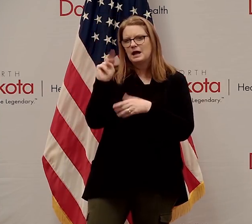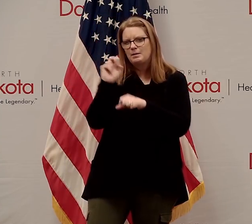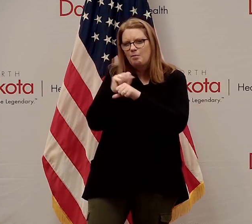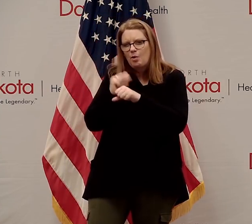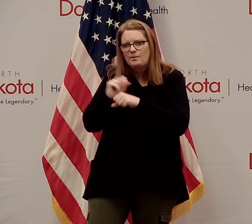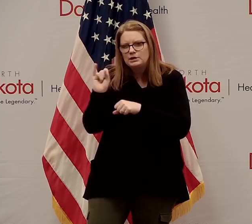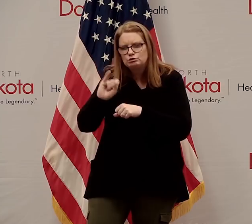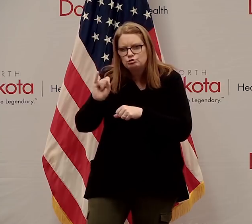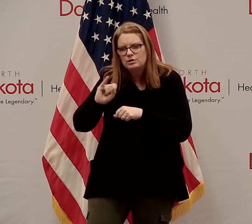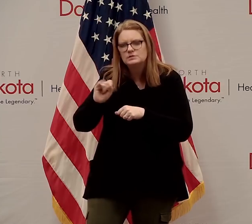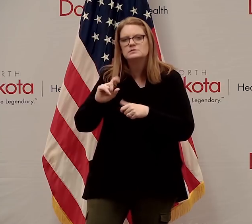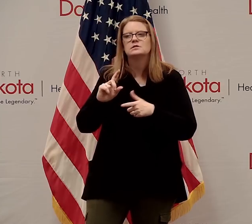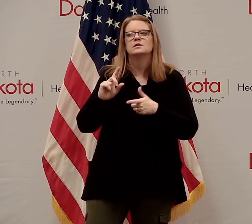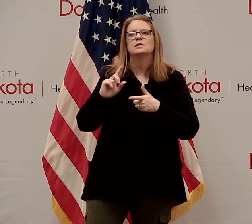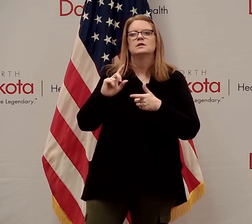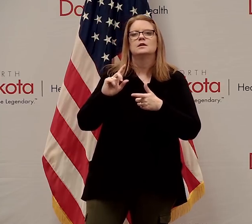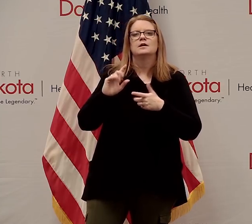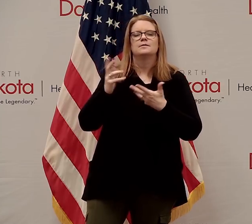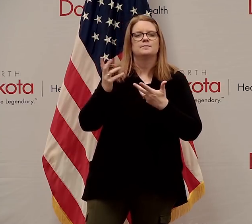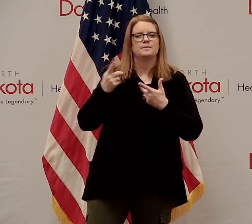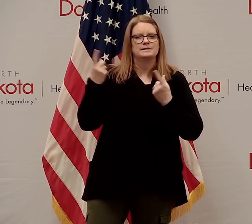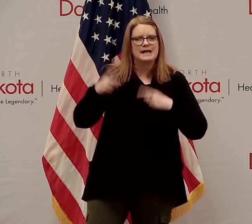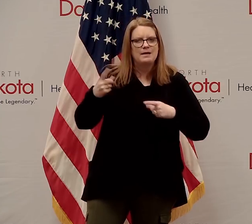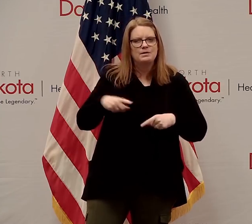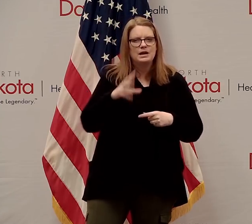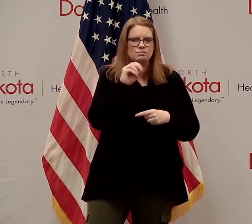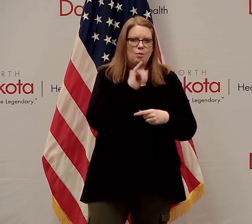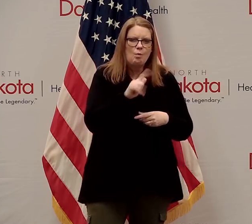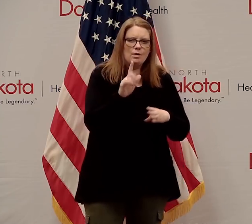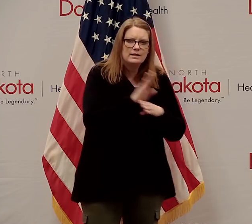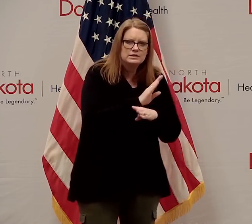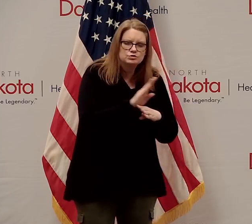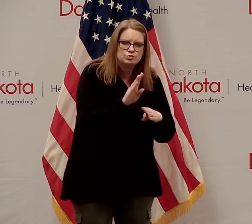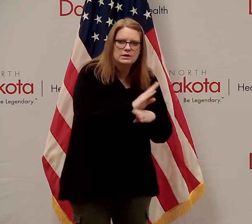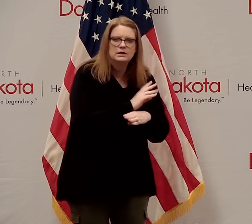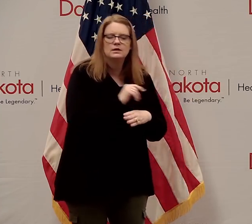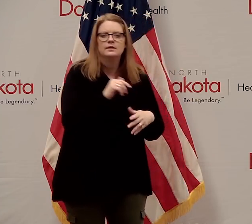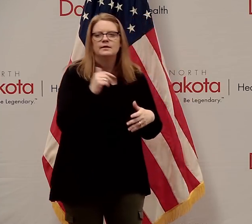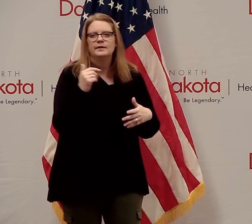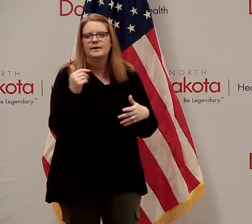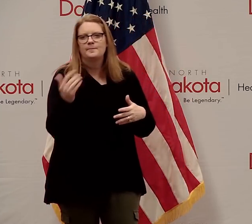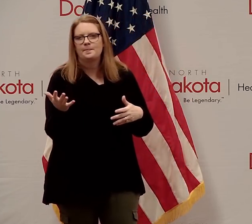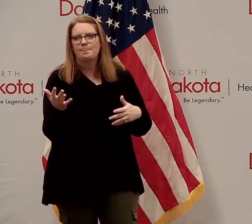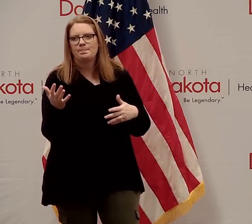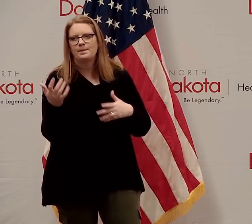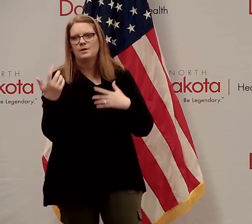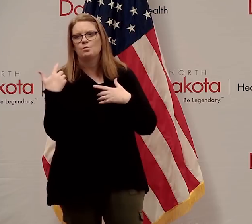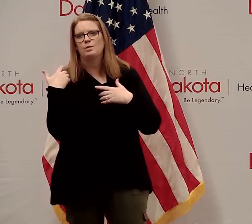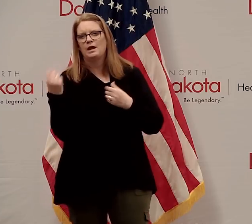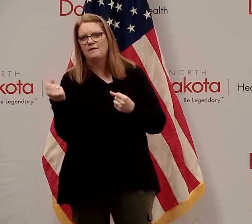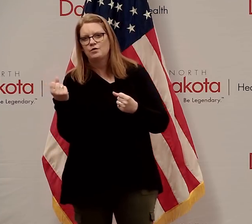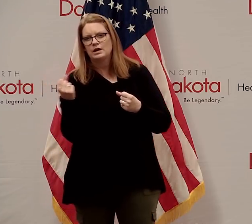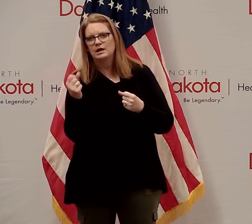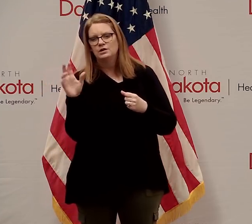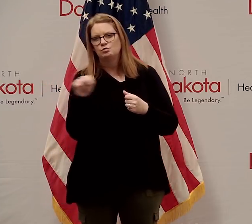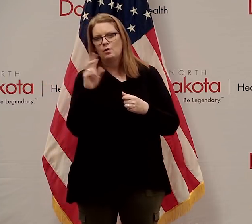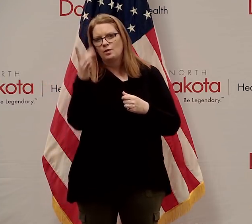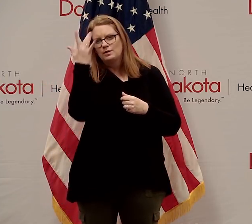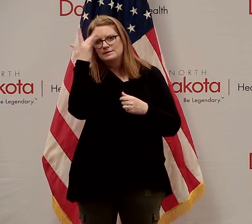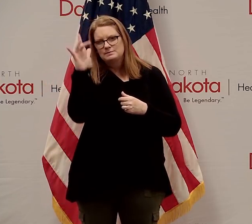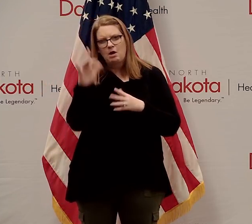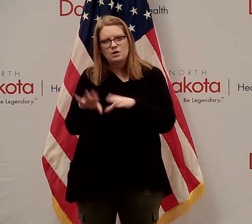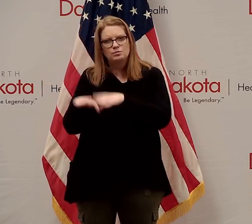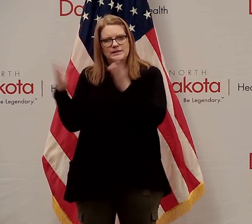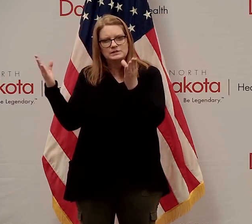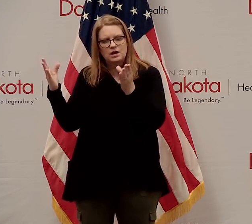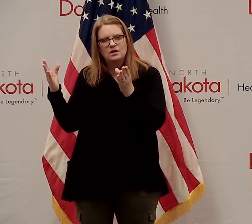about what's going on in the oil industry. We talked about recovery and North Dakota Smart